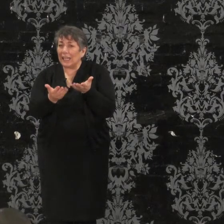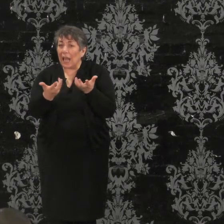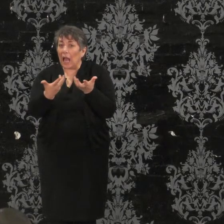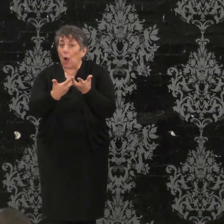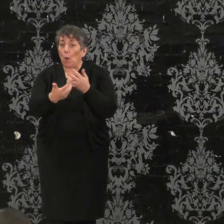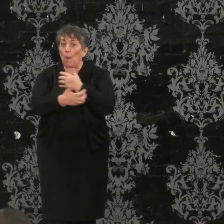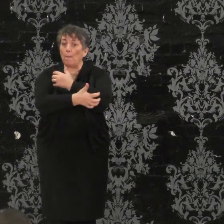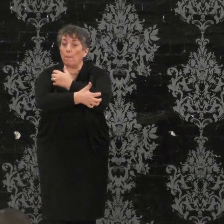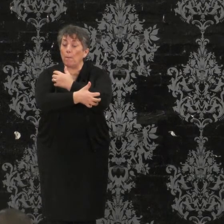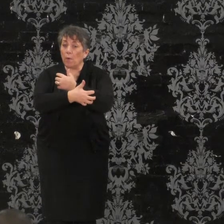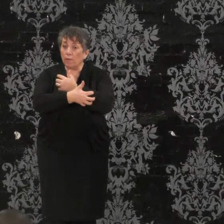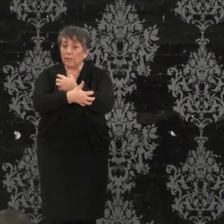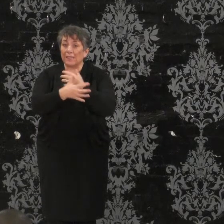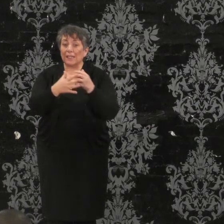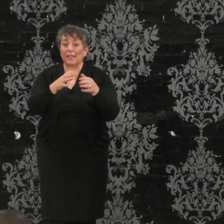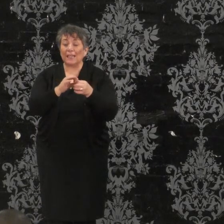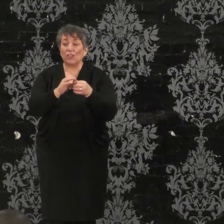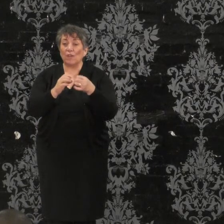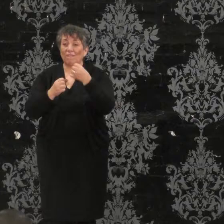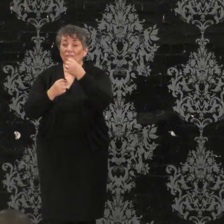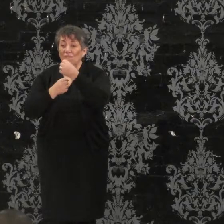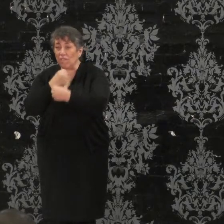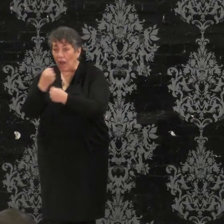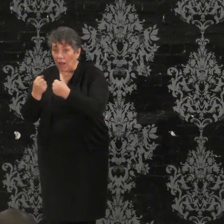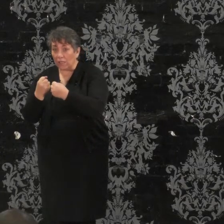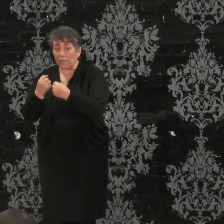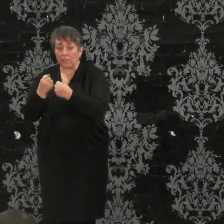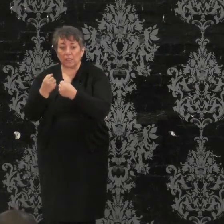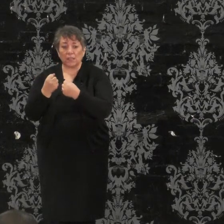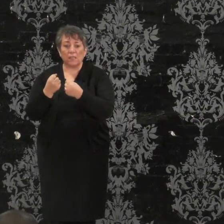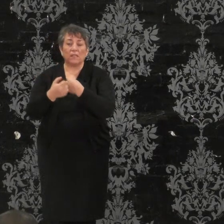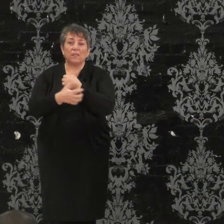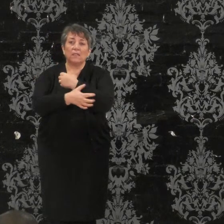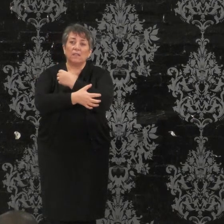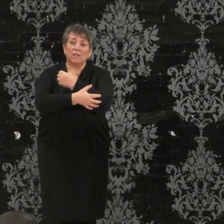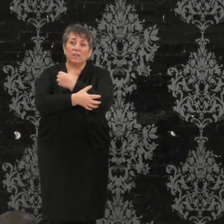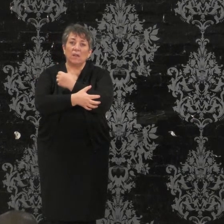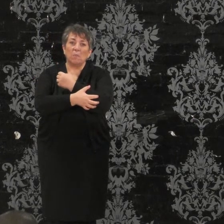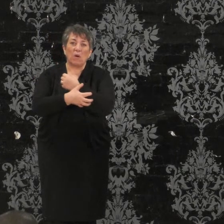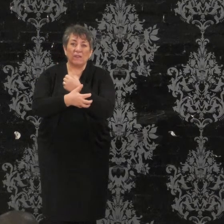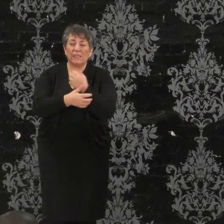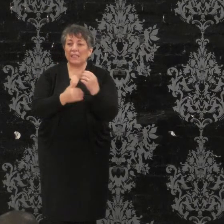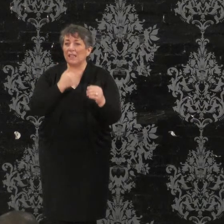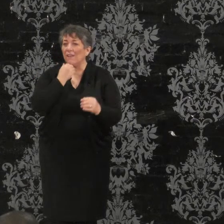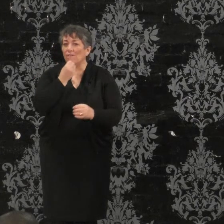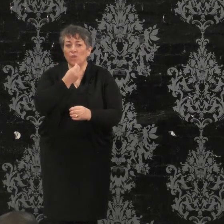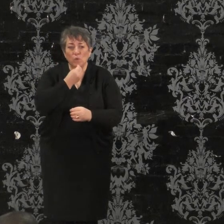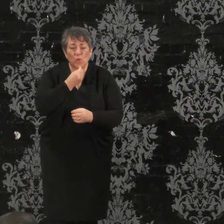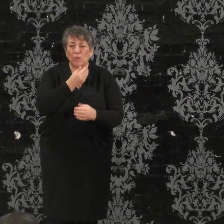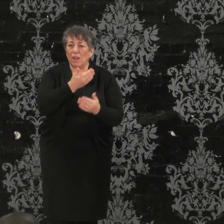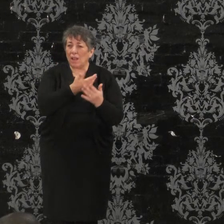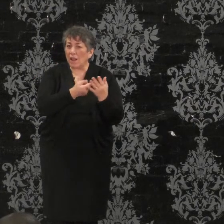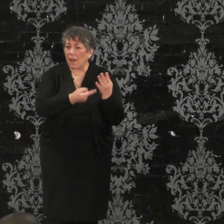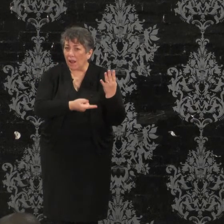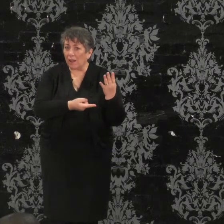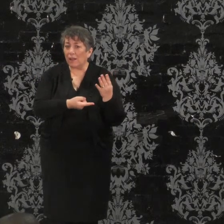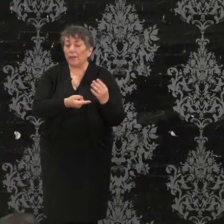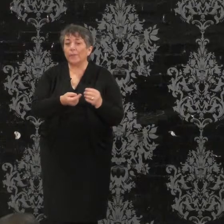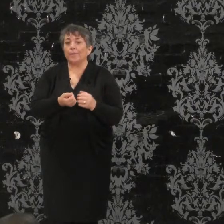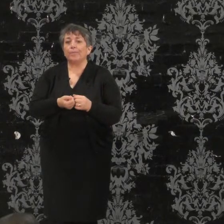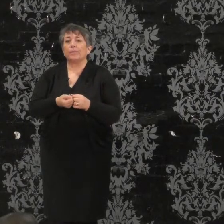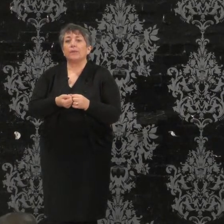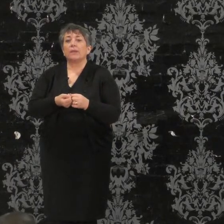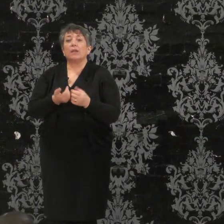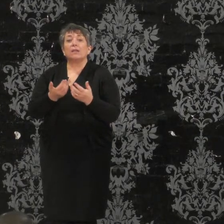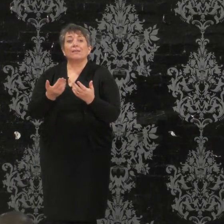poverty, deprivation, and a whole range of other socio-economic factors. For the first